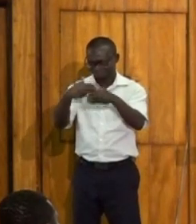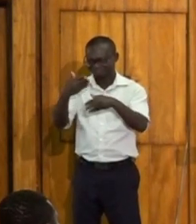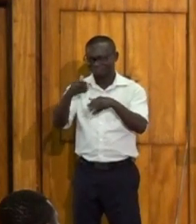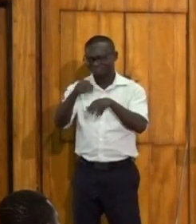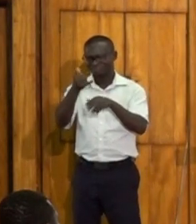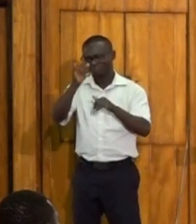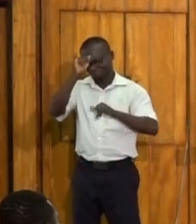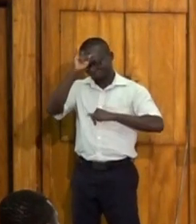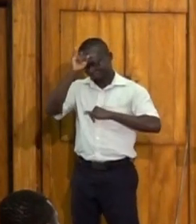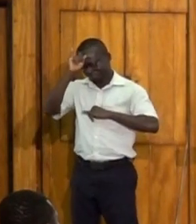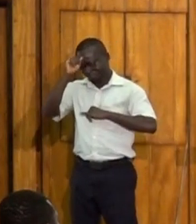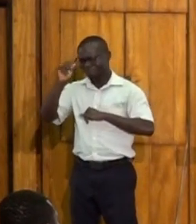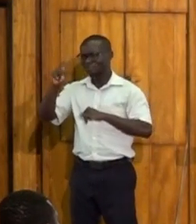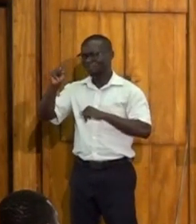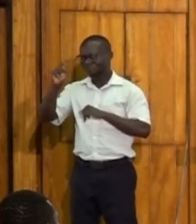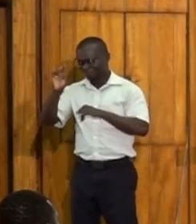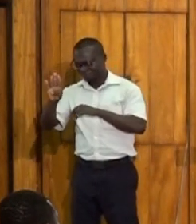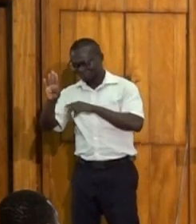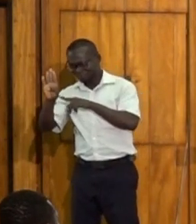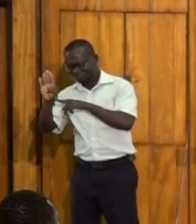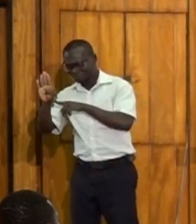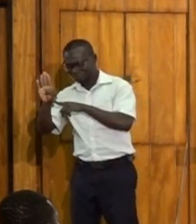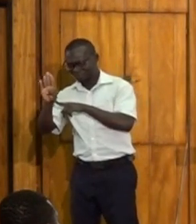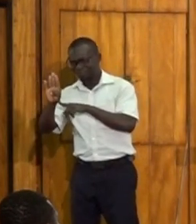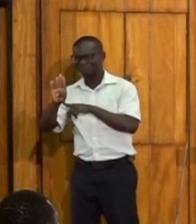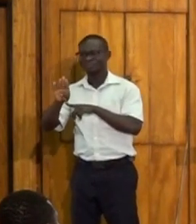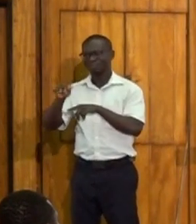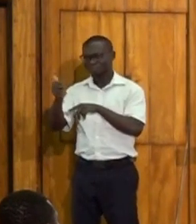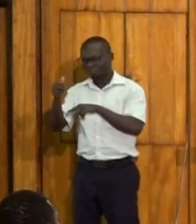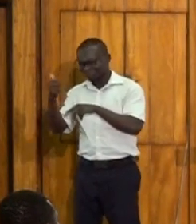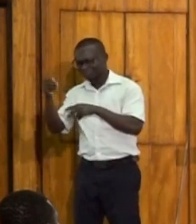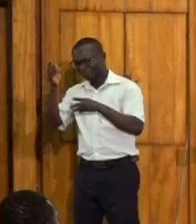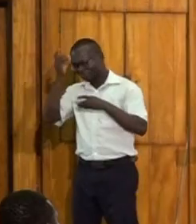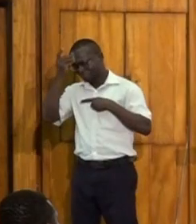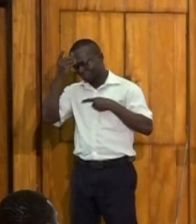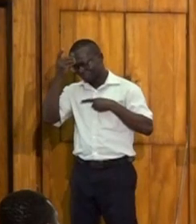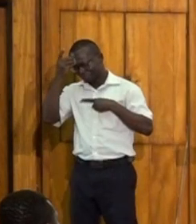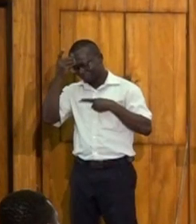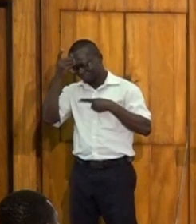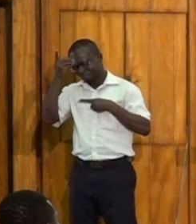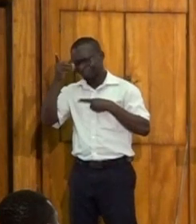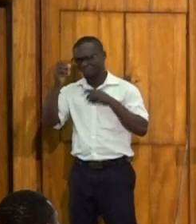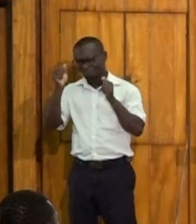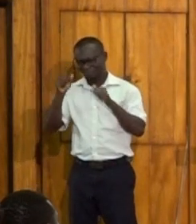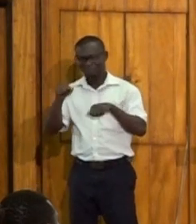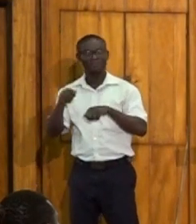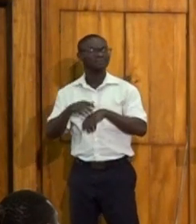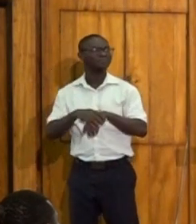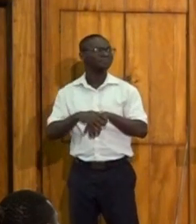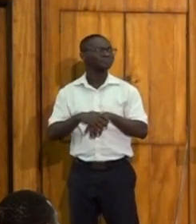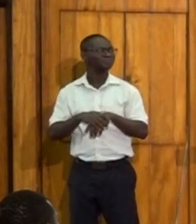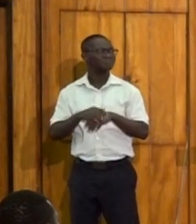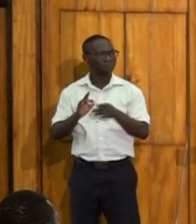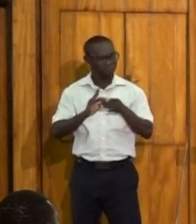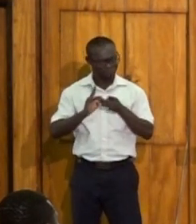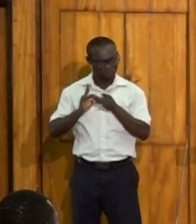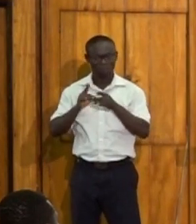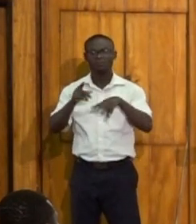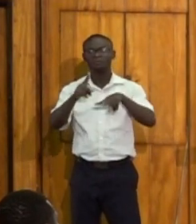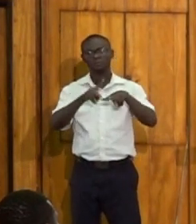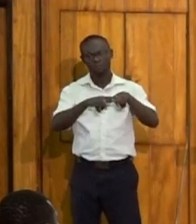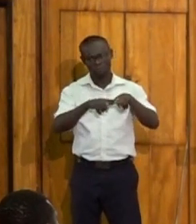as TB, cryptococcal meningitis, or any other one that actually comes or is associated with